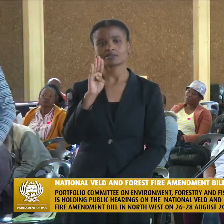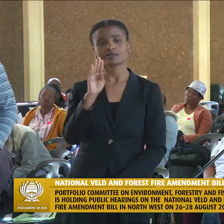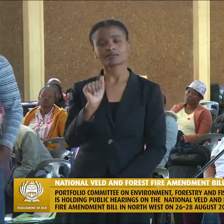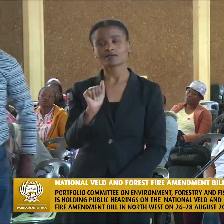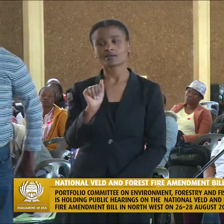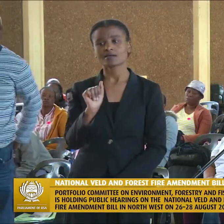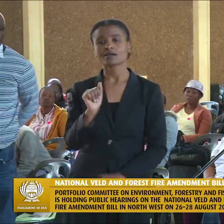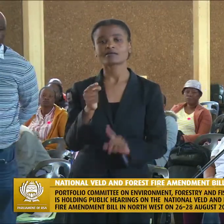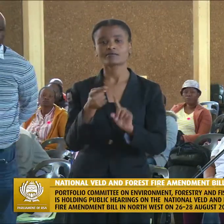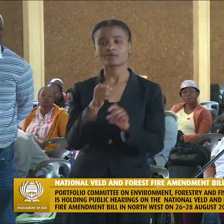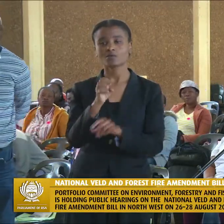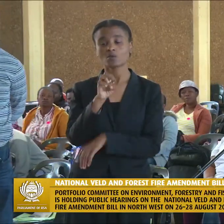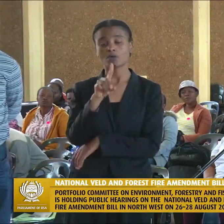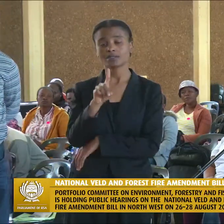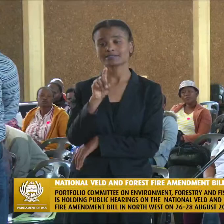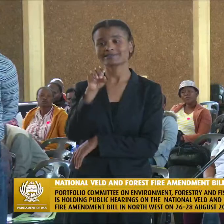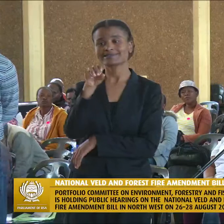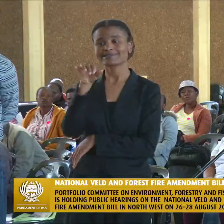from what six